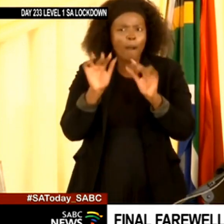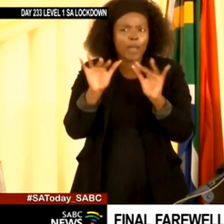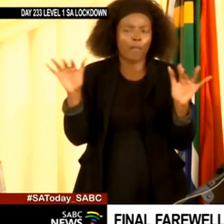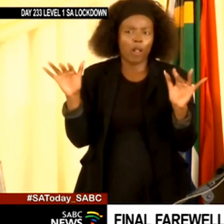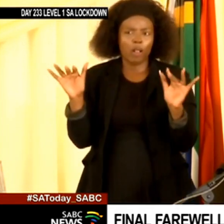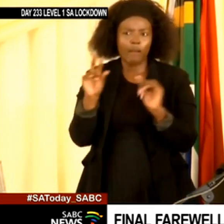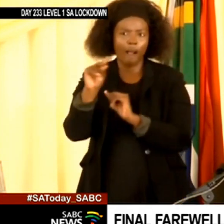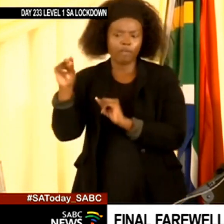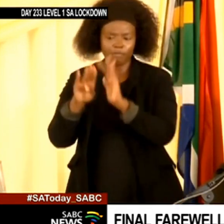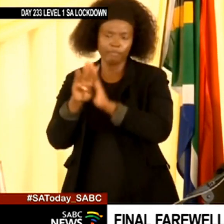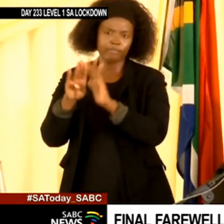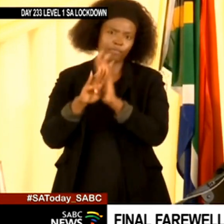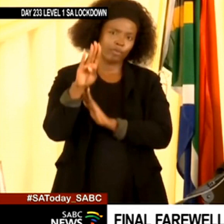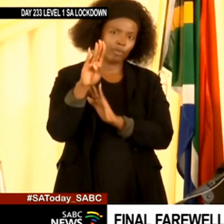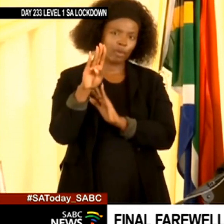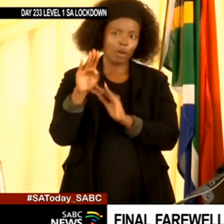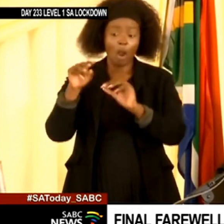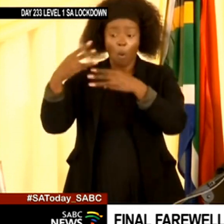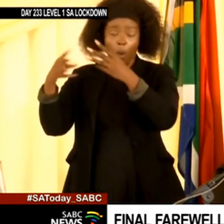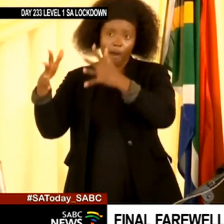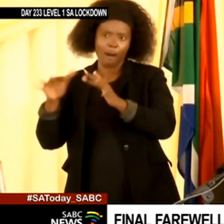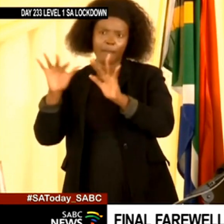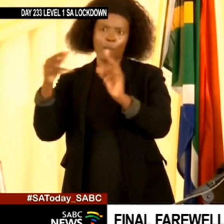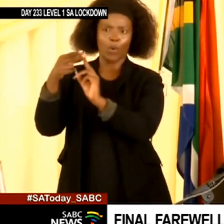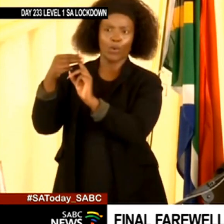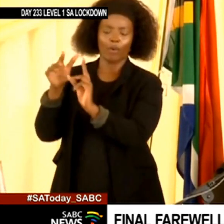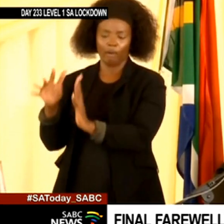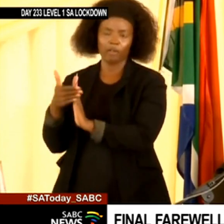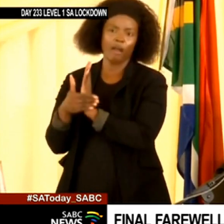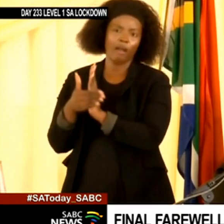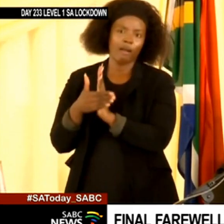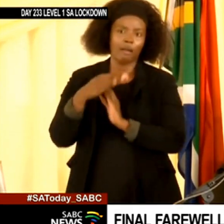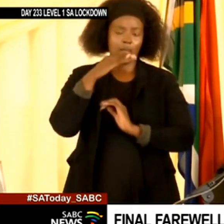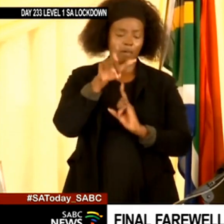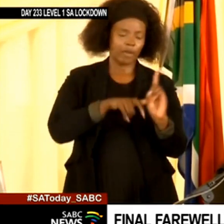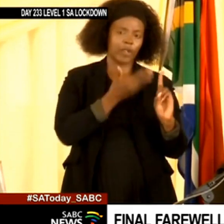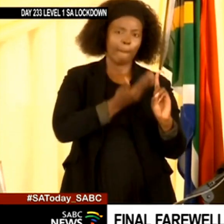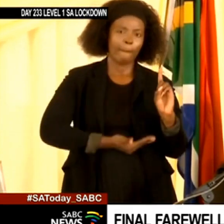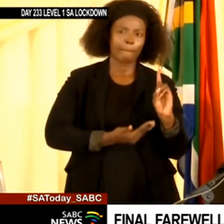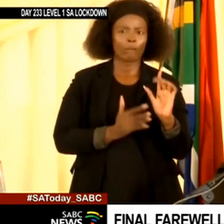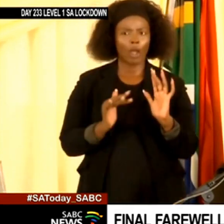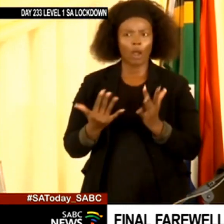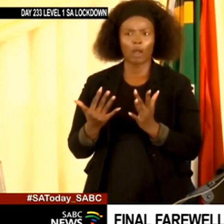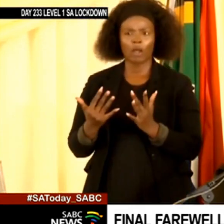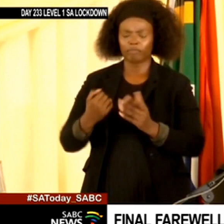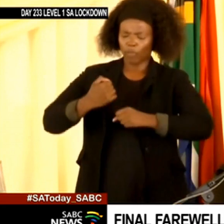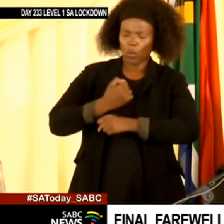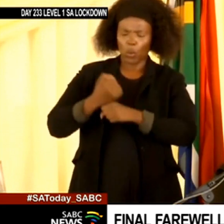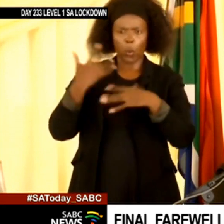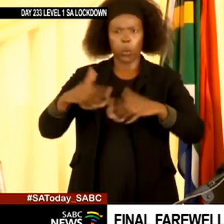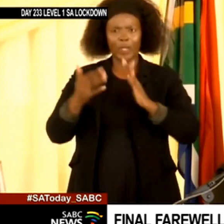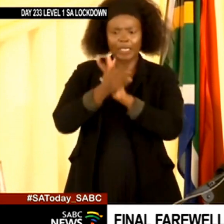people and advancing workers' struggle. In essence, Comrade Ndobe was an all-round